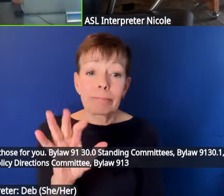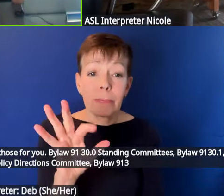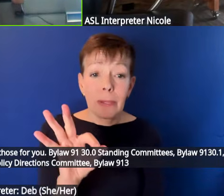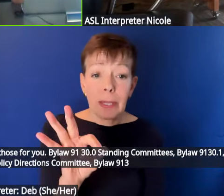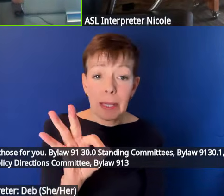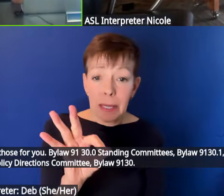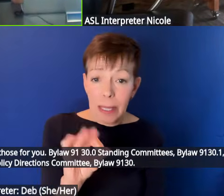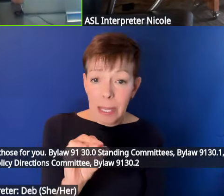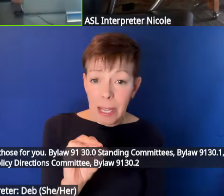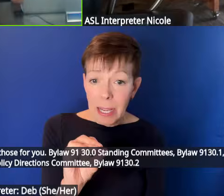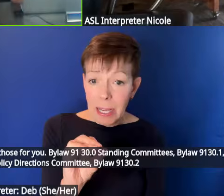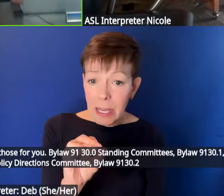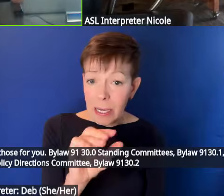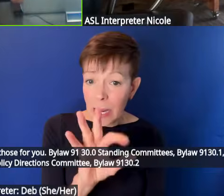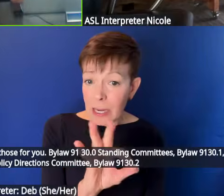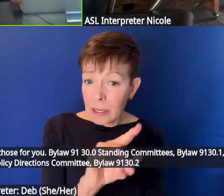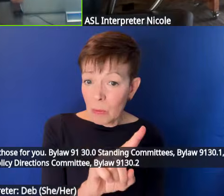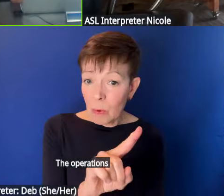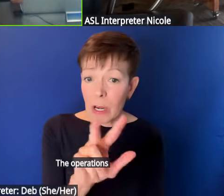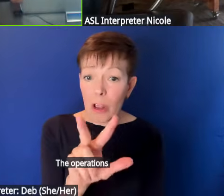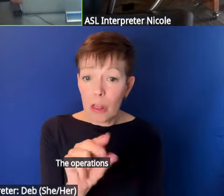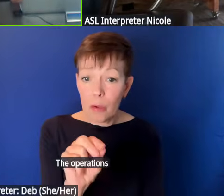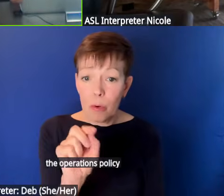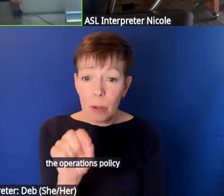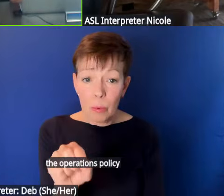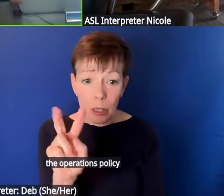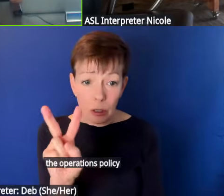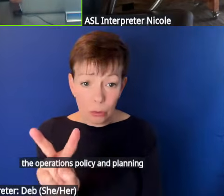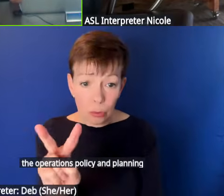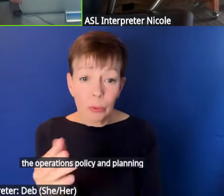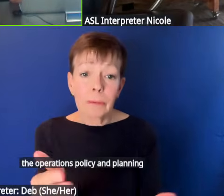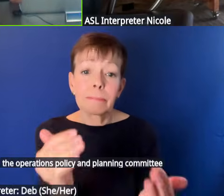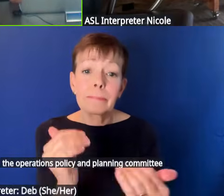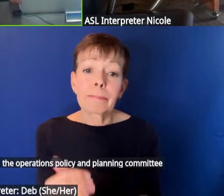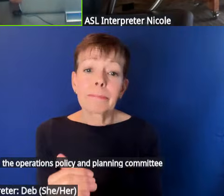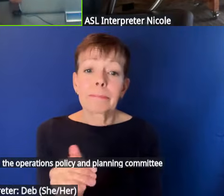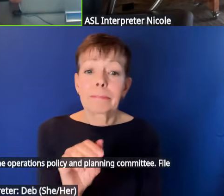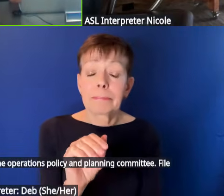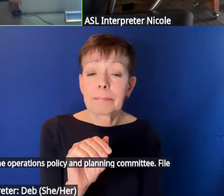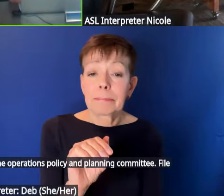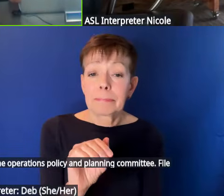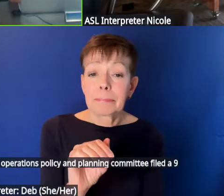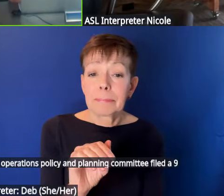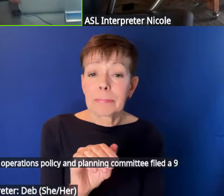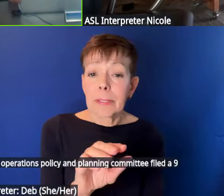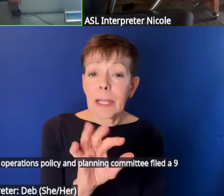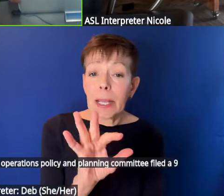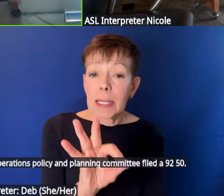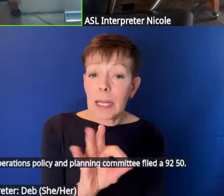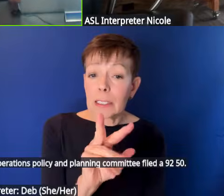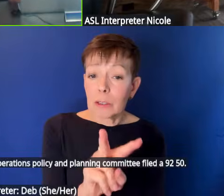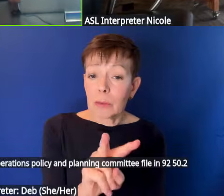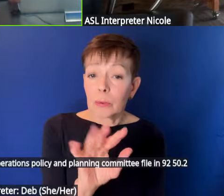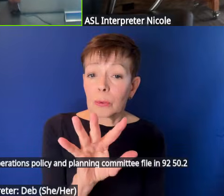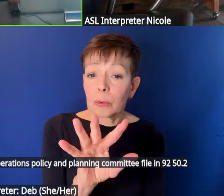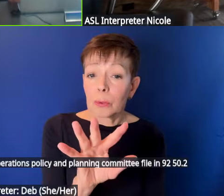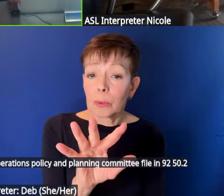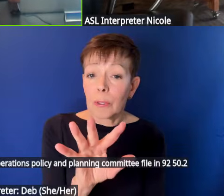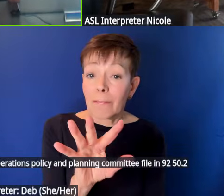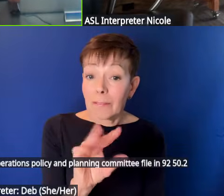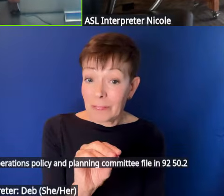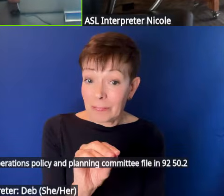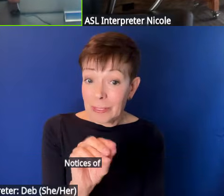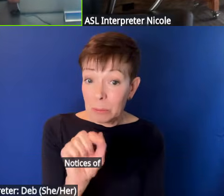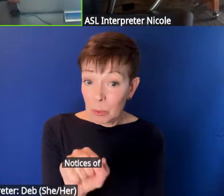9130.2, the Operations Policy and Planning Committee. Bylaw 9250.2, notices of